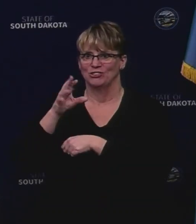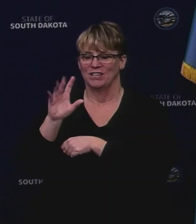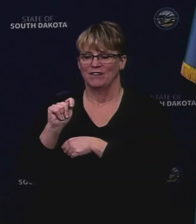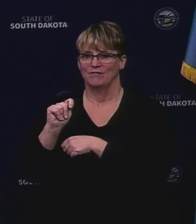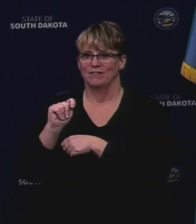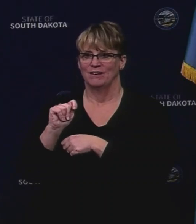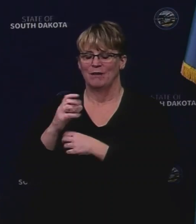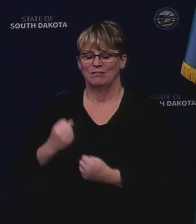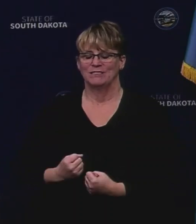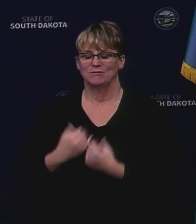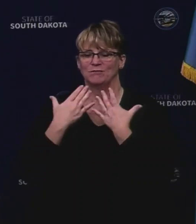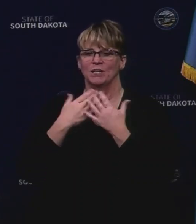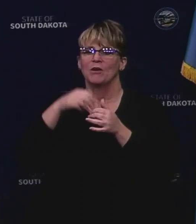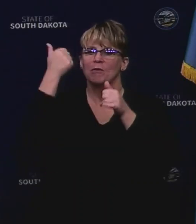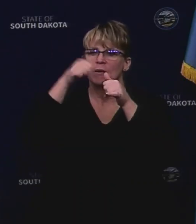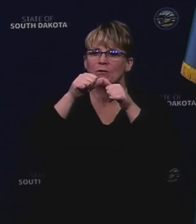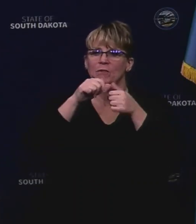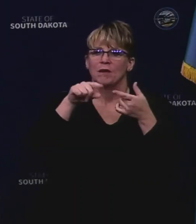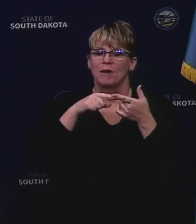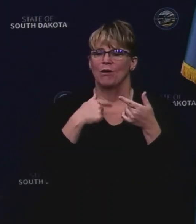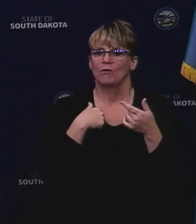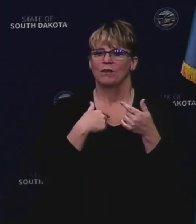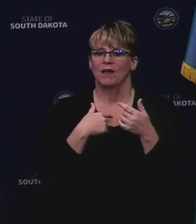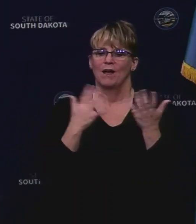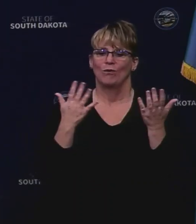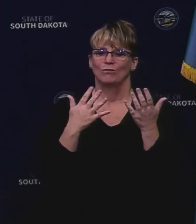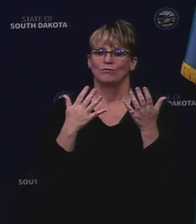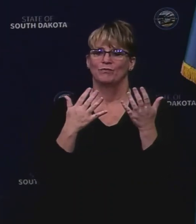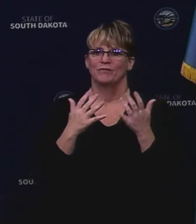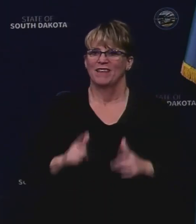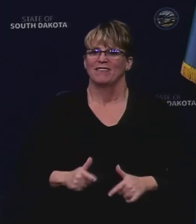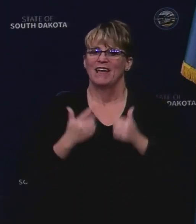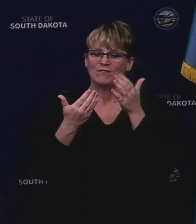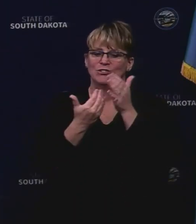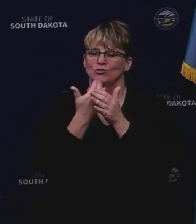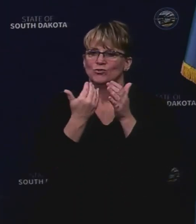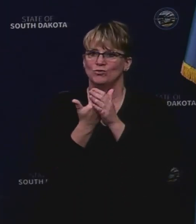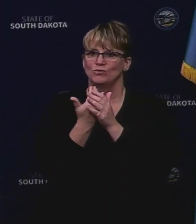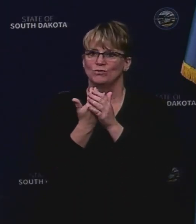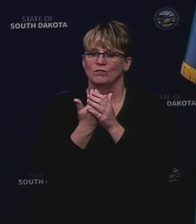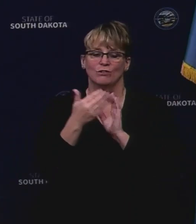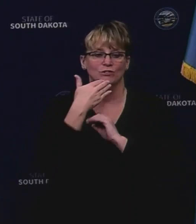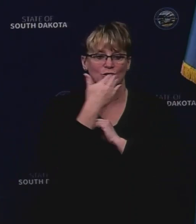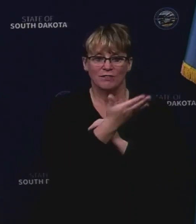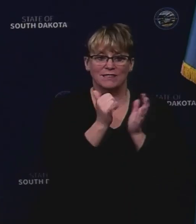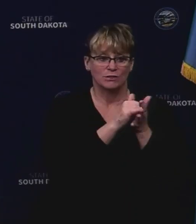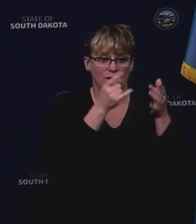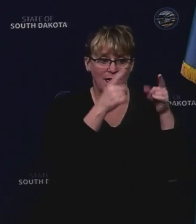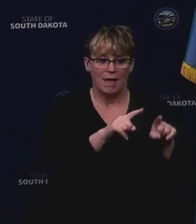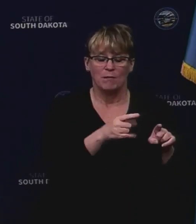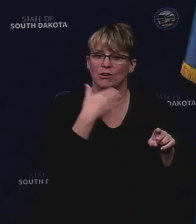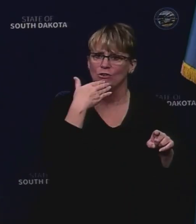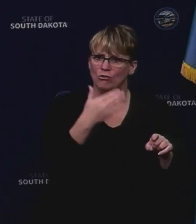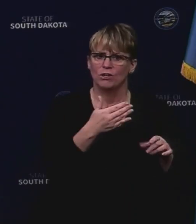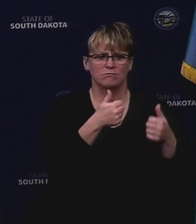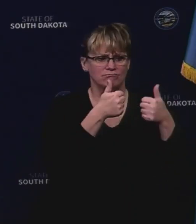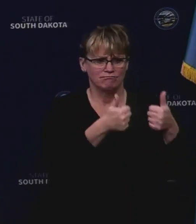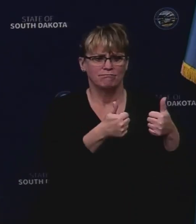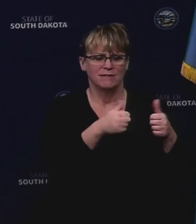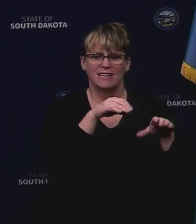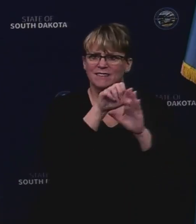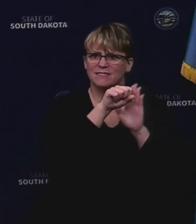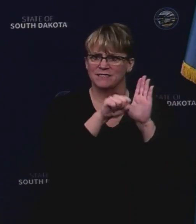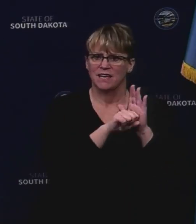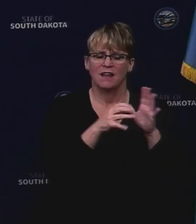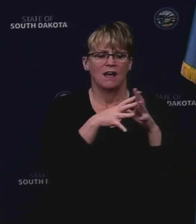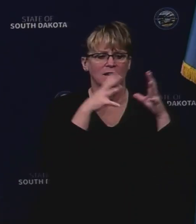to me, and it reminded me about the newness of life, and that there are good things happening across this state, and